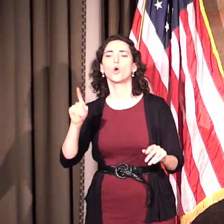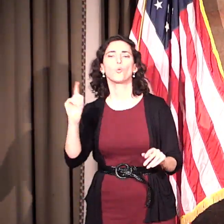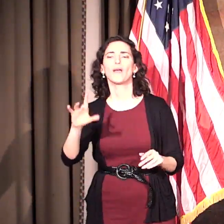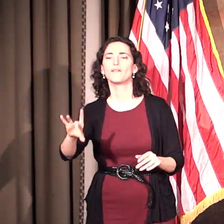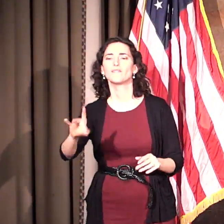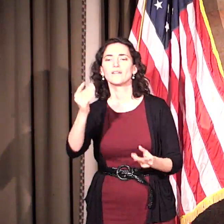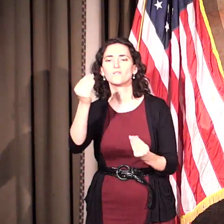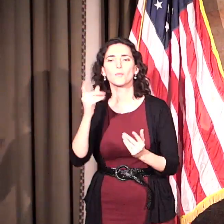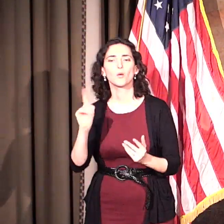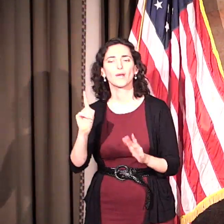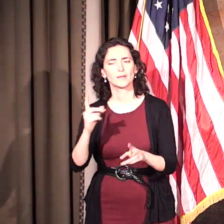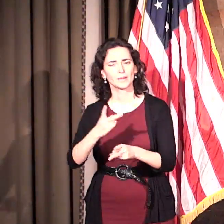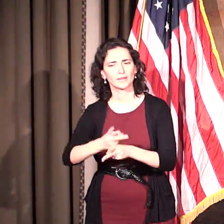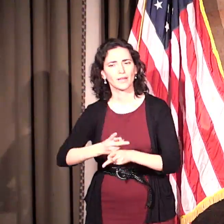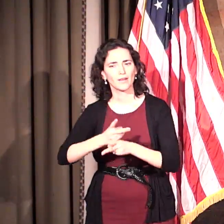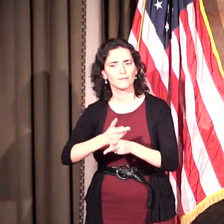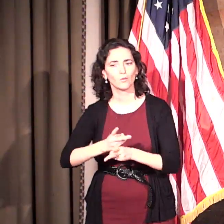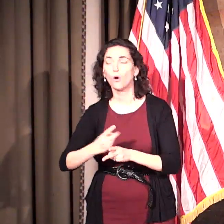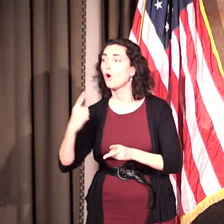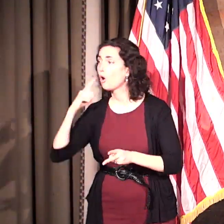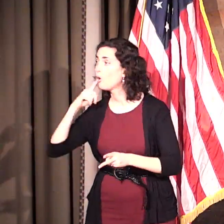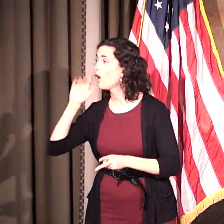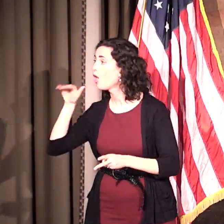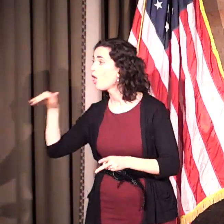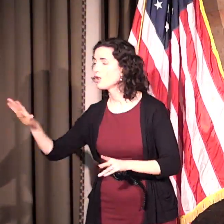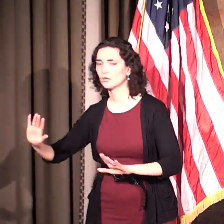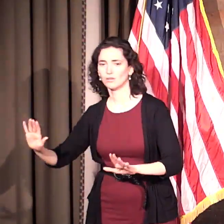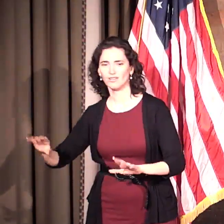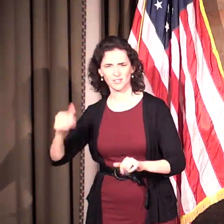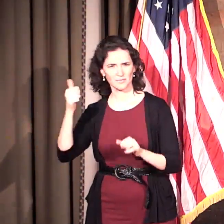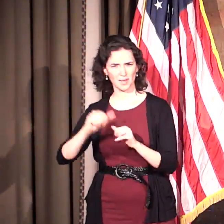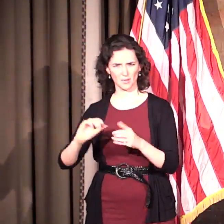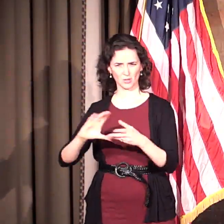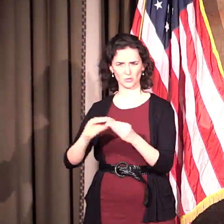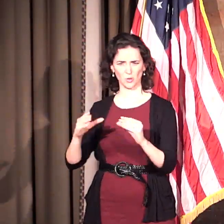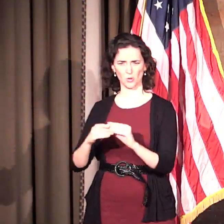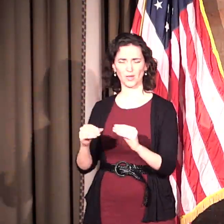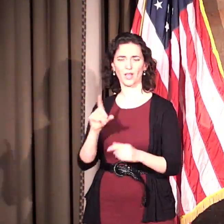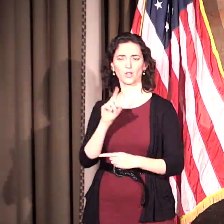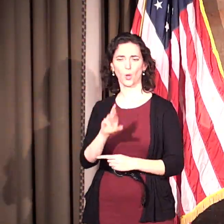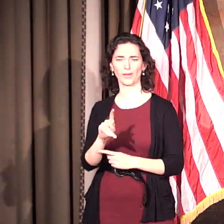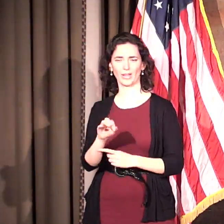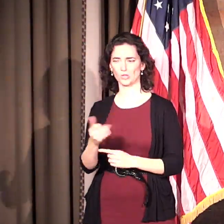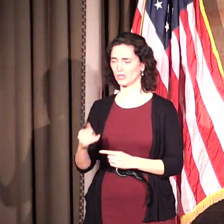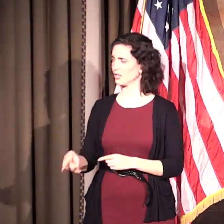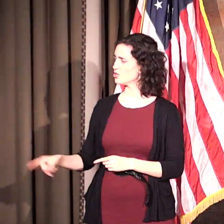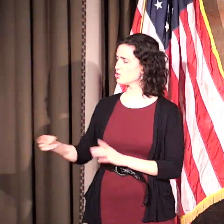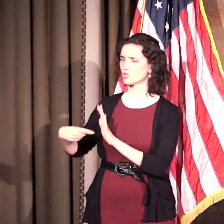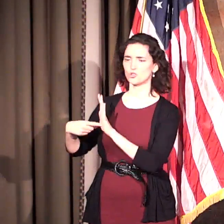information wisely. This goes back to some of the myth busting that was done by Dr. Cantor today.